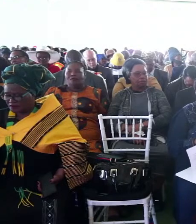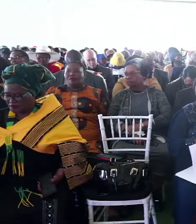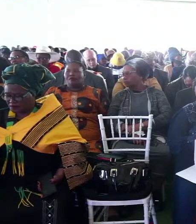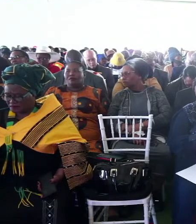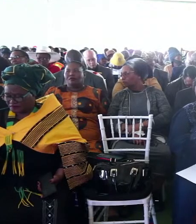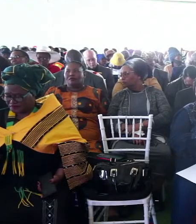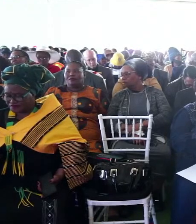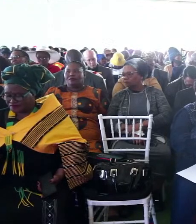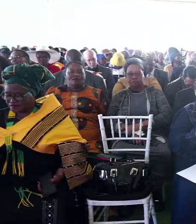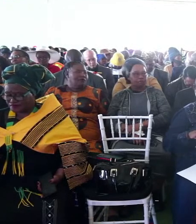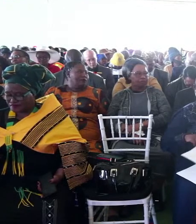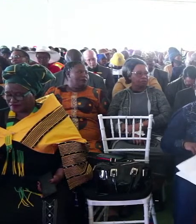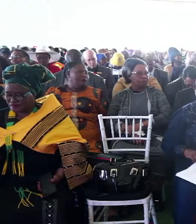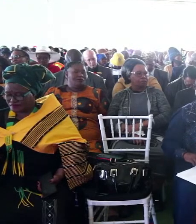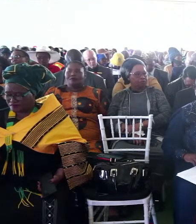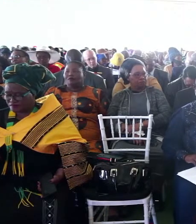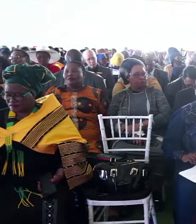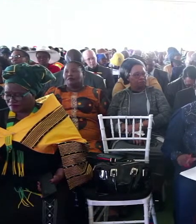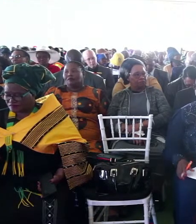not forgotten.